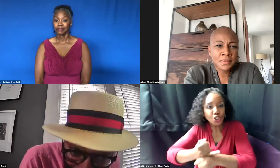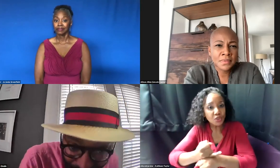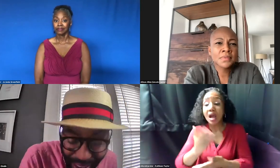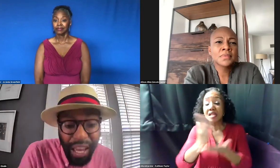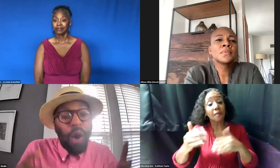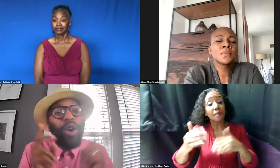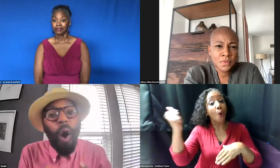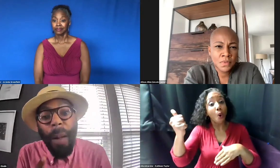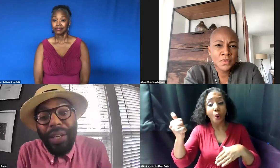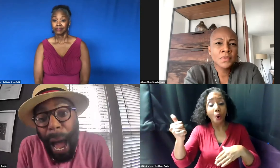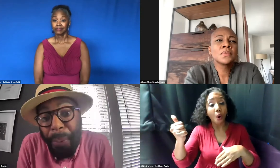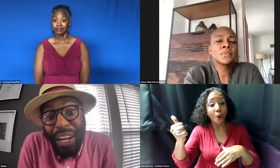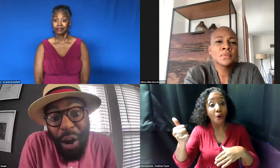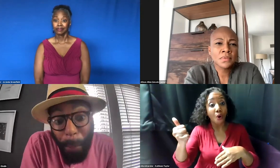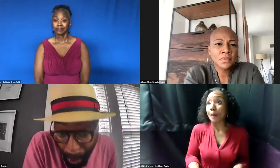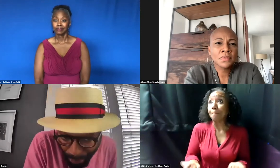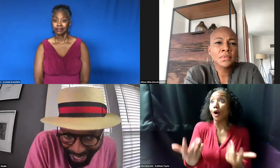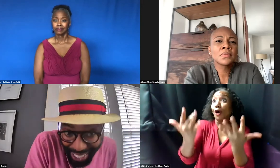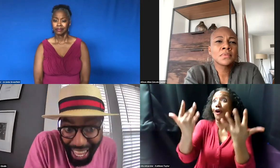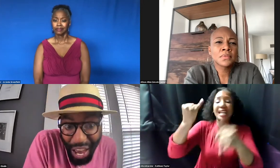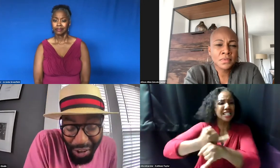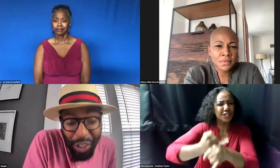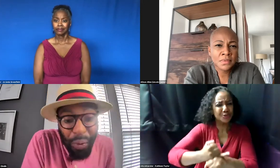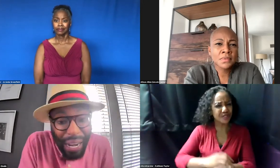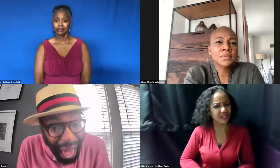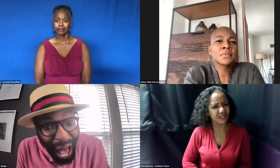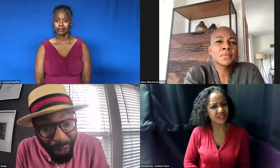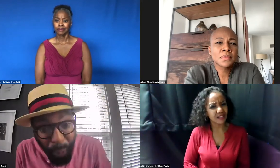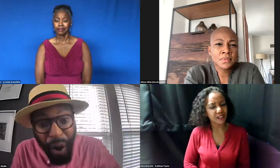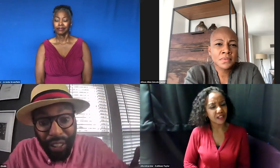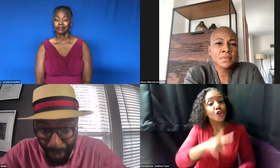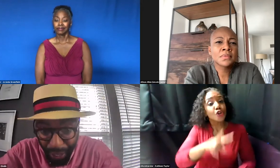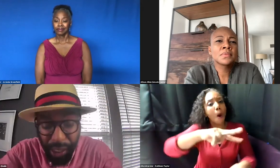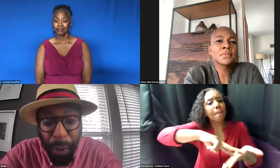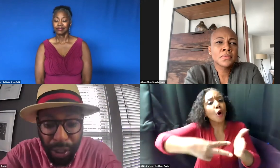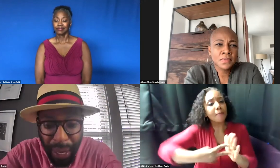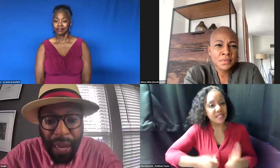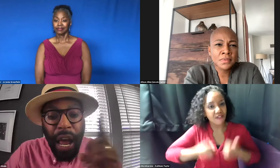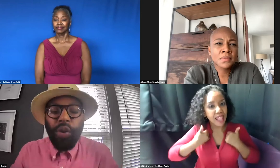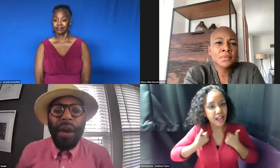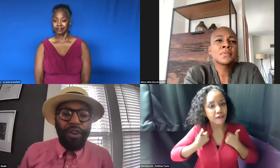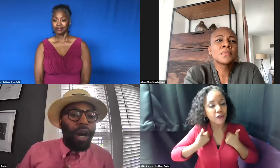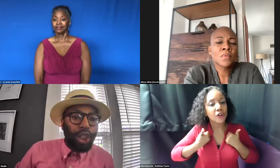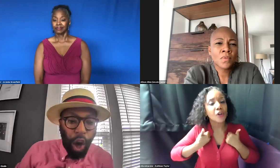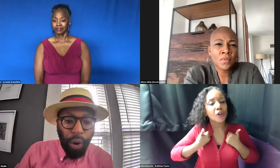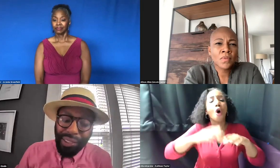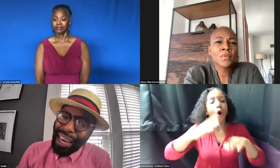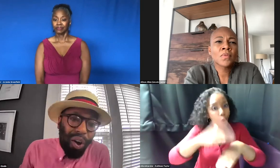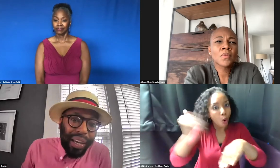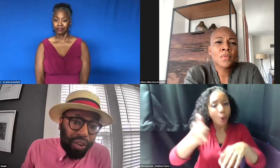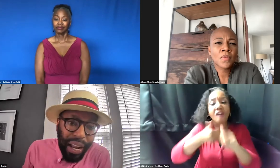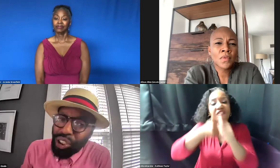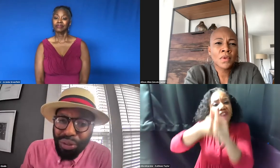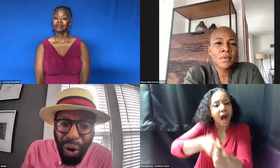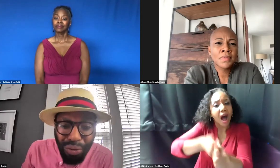down institutions. We all must operate in our purpose in order to allow the work to be what it's supposed to be. So if your soul is saying,